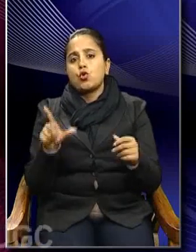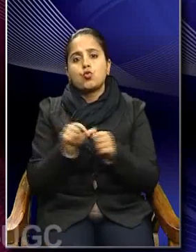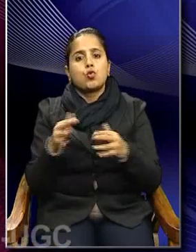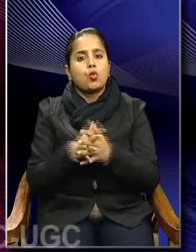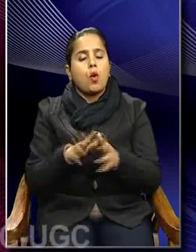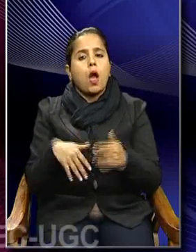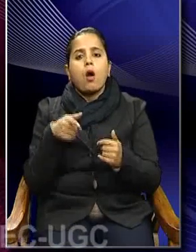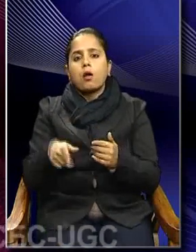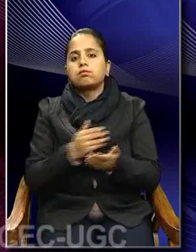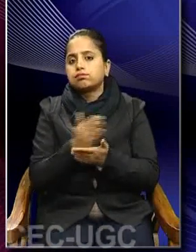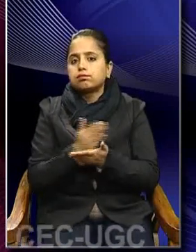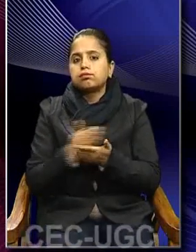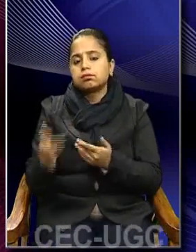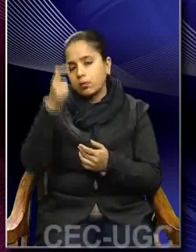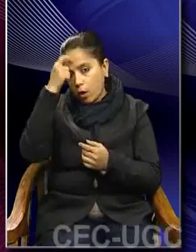this crisis, and in this